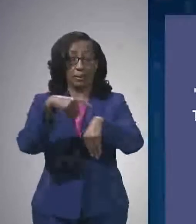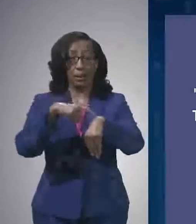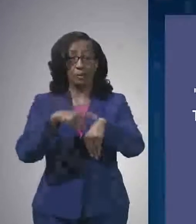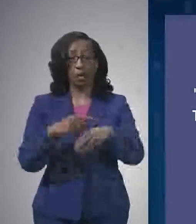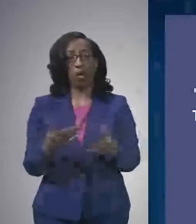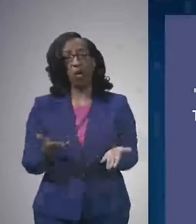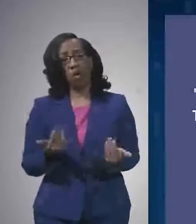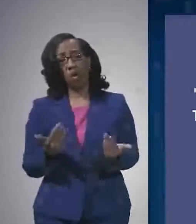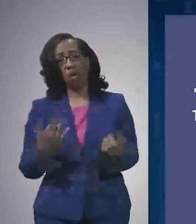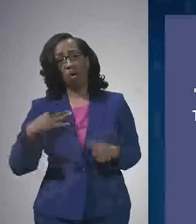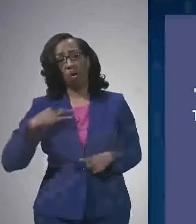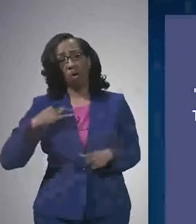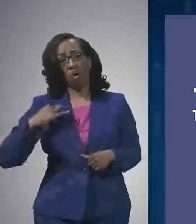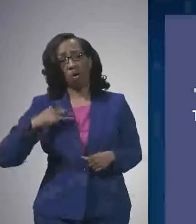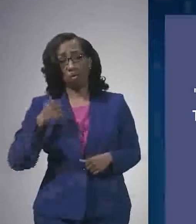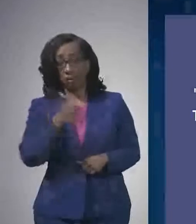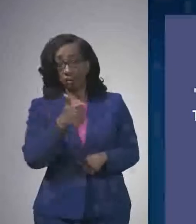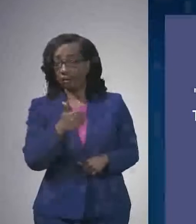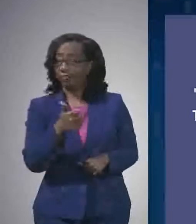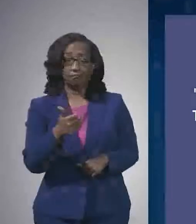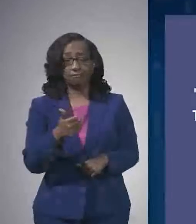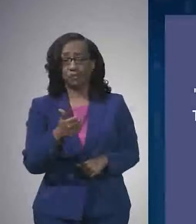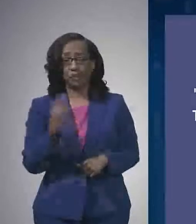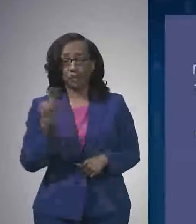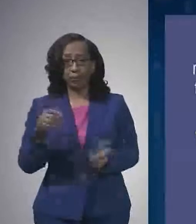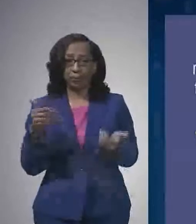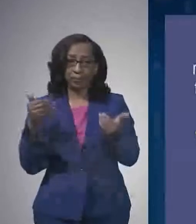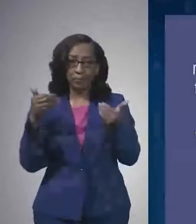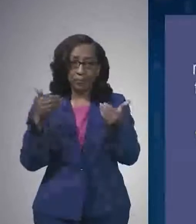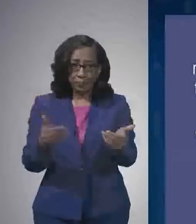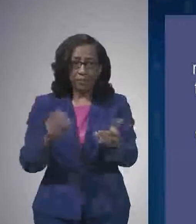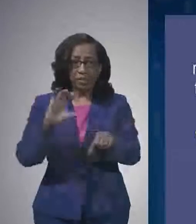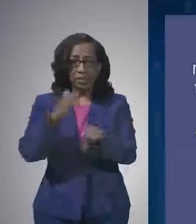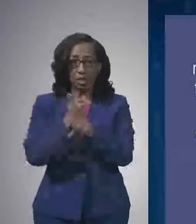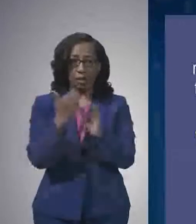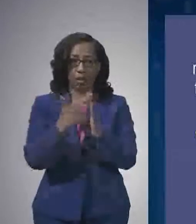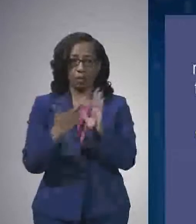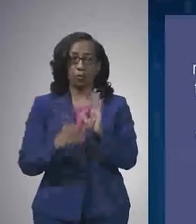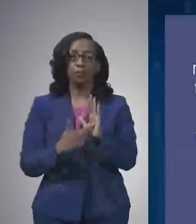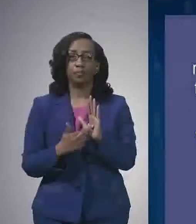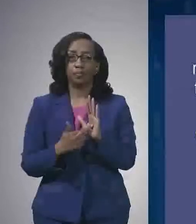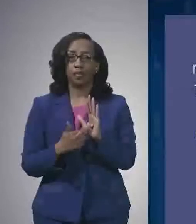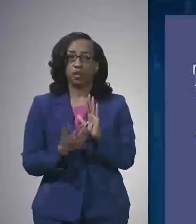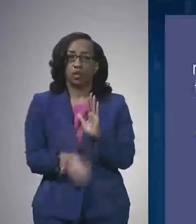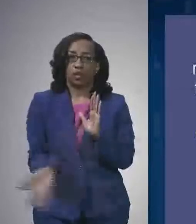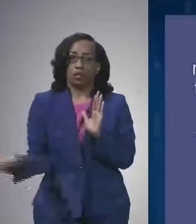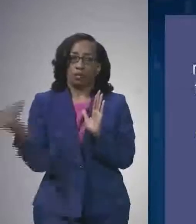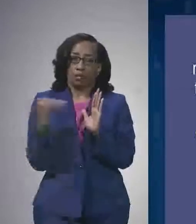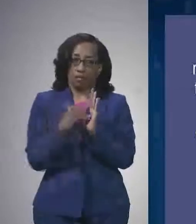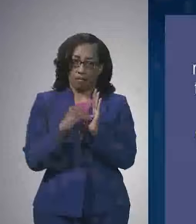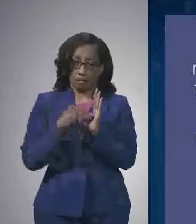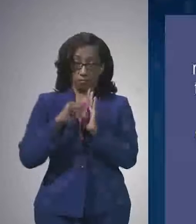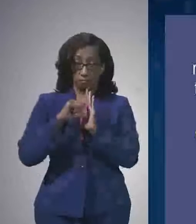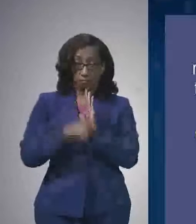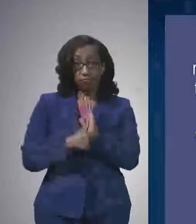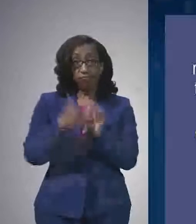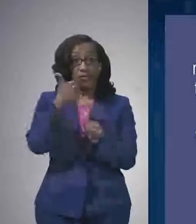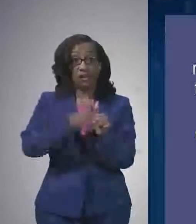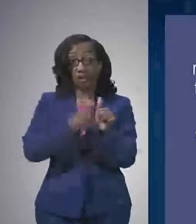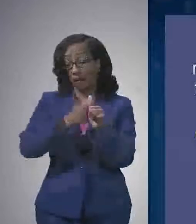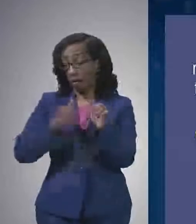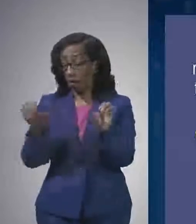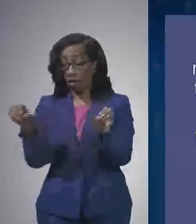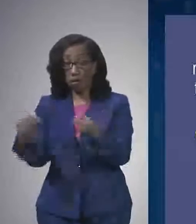voluntary measures to stop this virus. So let me end by reiterating that every organization